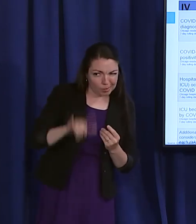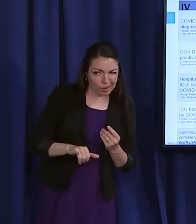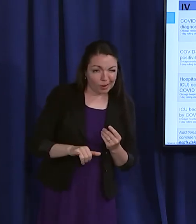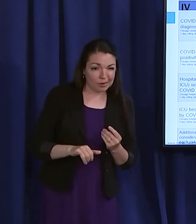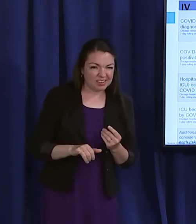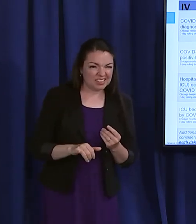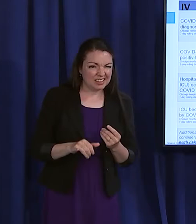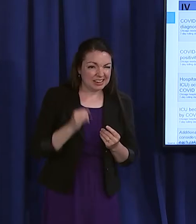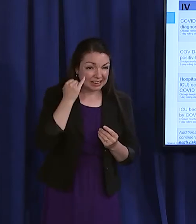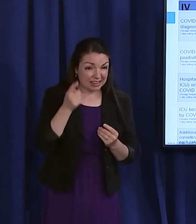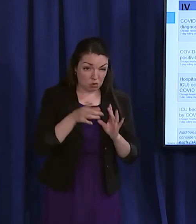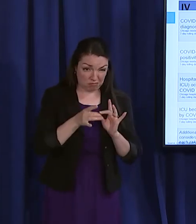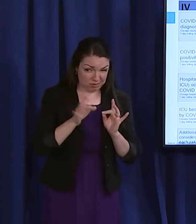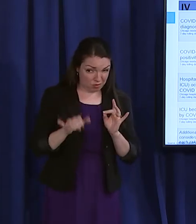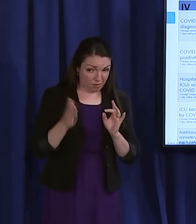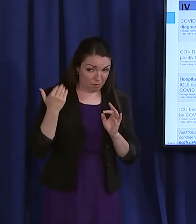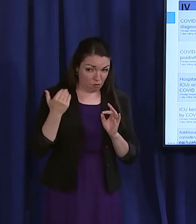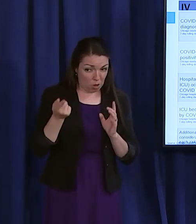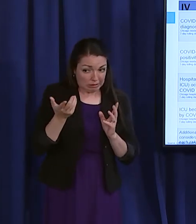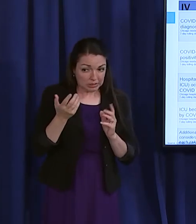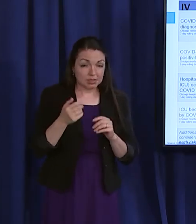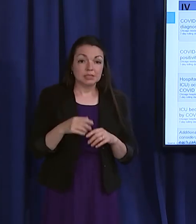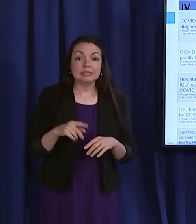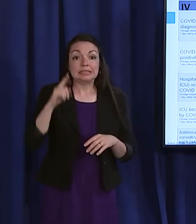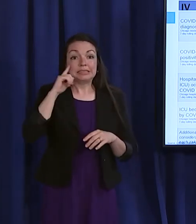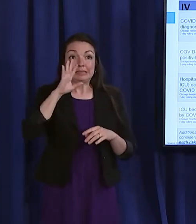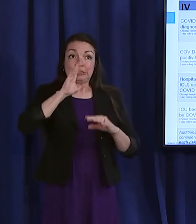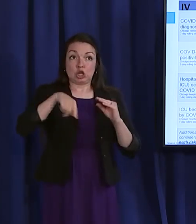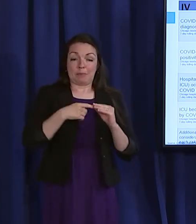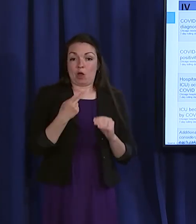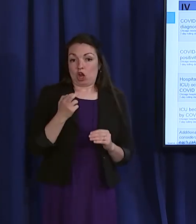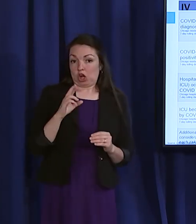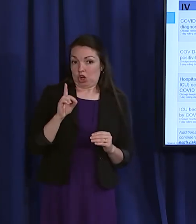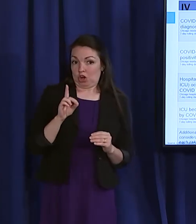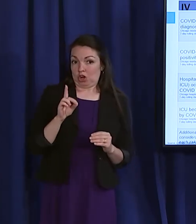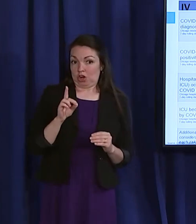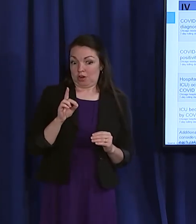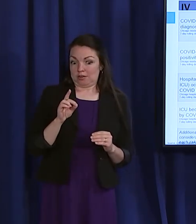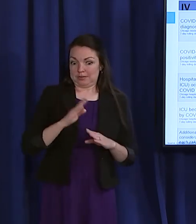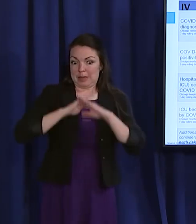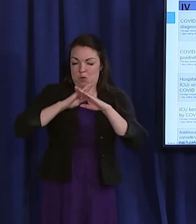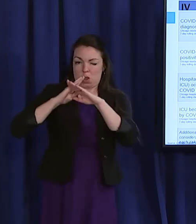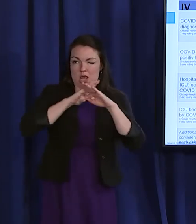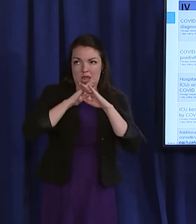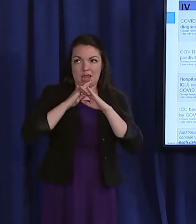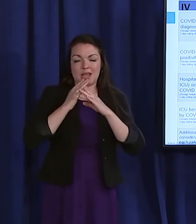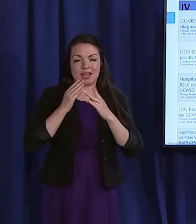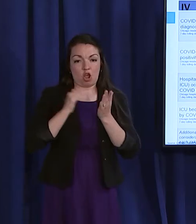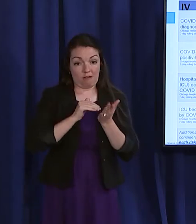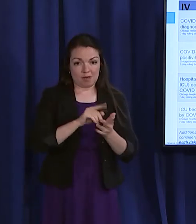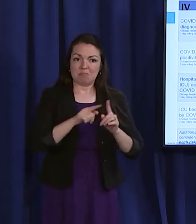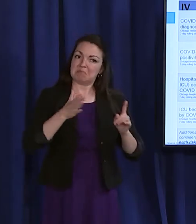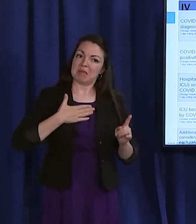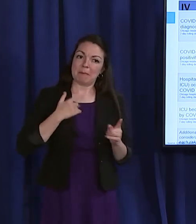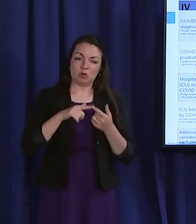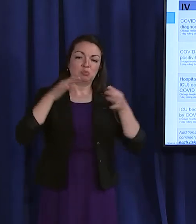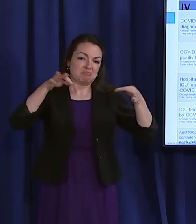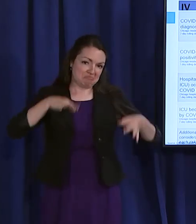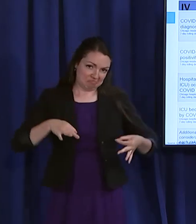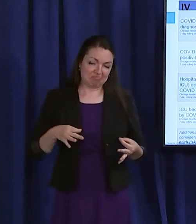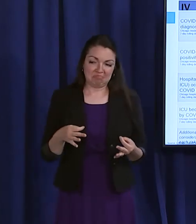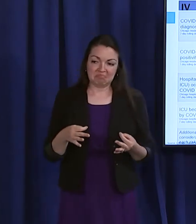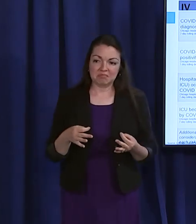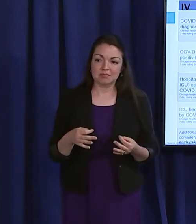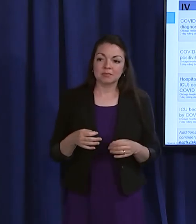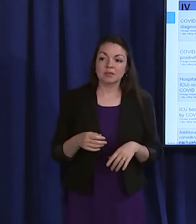have you? I'm not sure. Yeah, sure. I feel like I speak about herd immunity a lot, but I'm happy to talk about it. So herd immunity for me is one of those